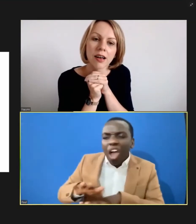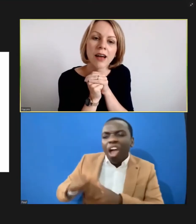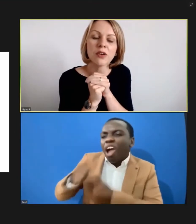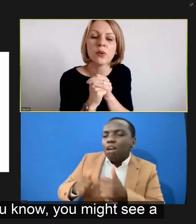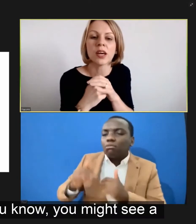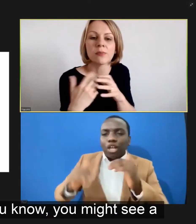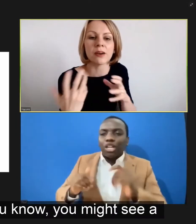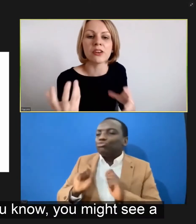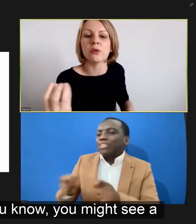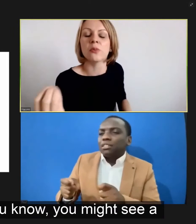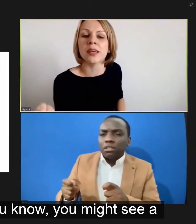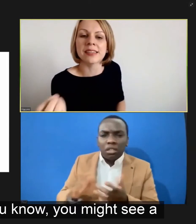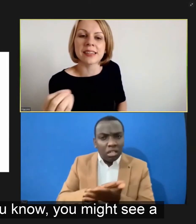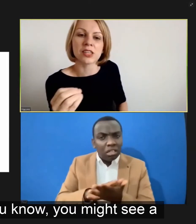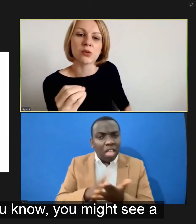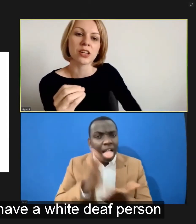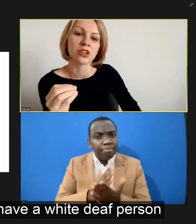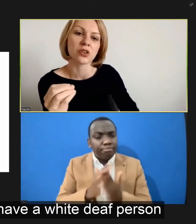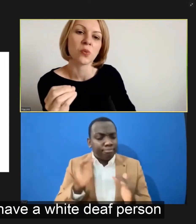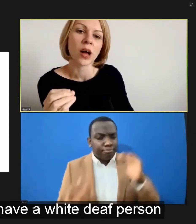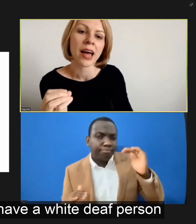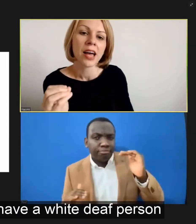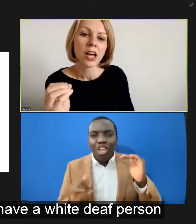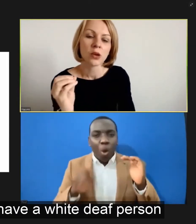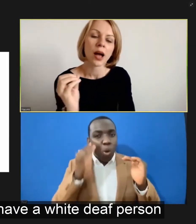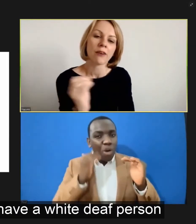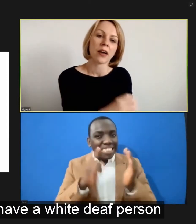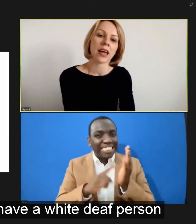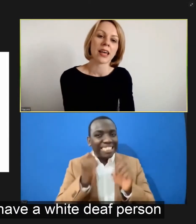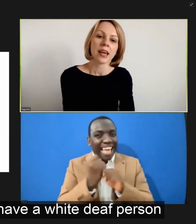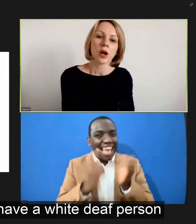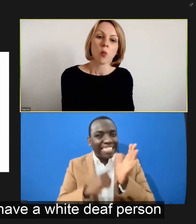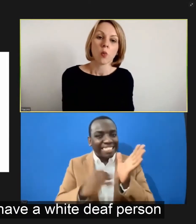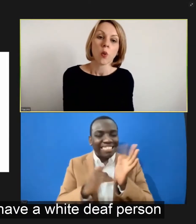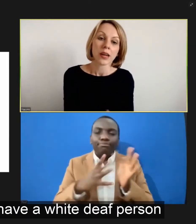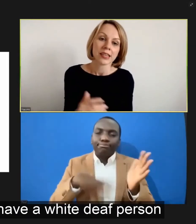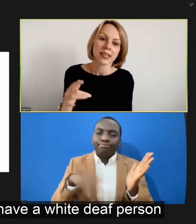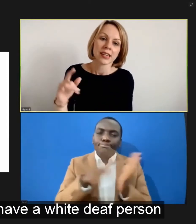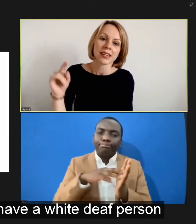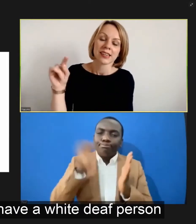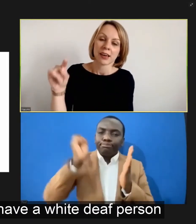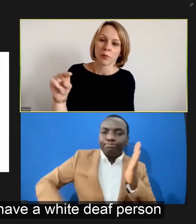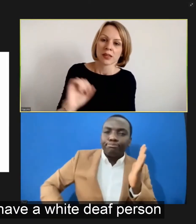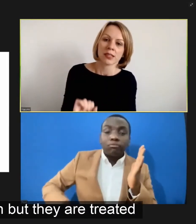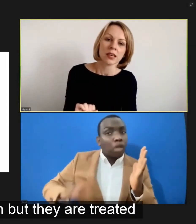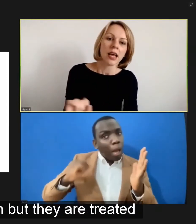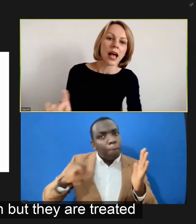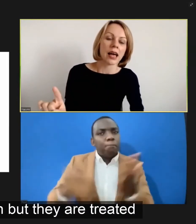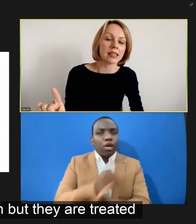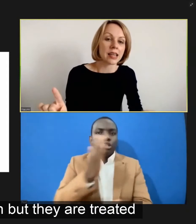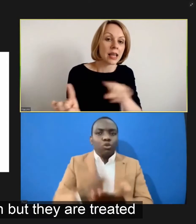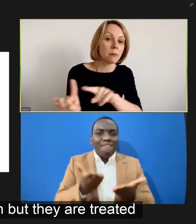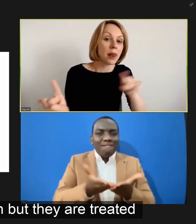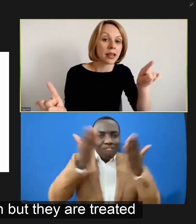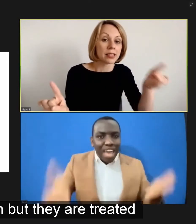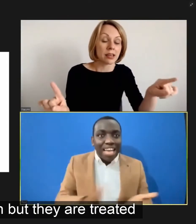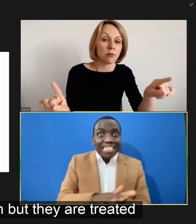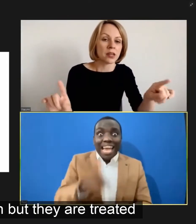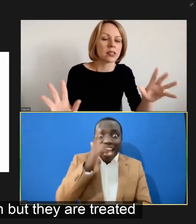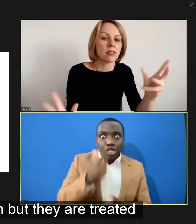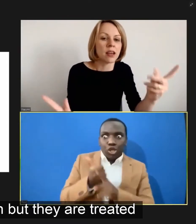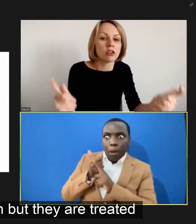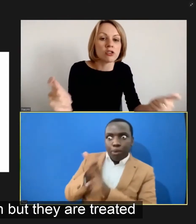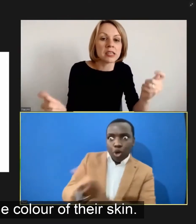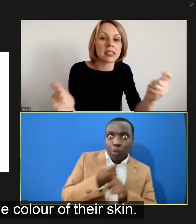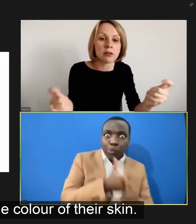Have you heard about, you might see a situation where you have a white deaf person and a black deaf person, and